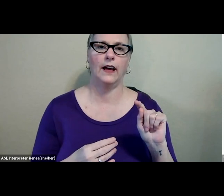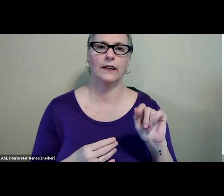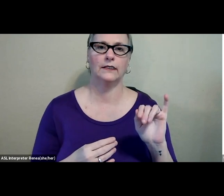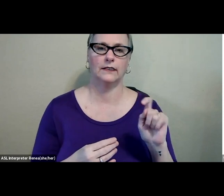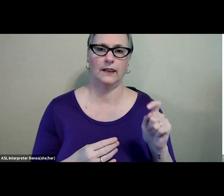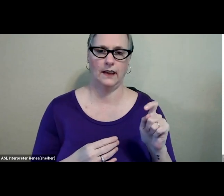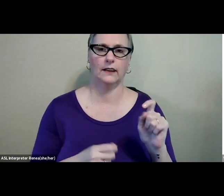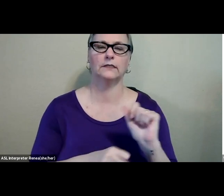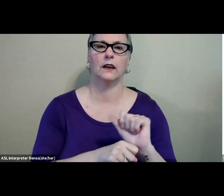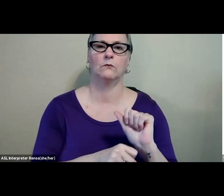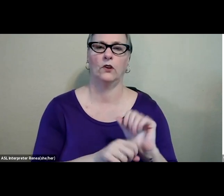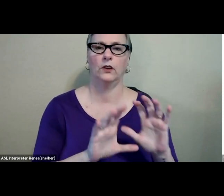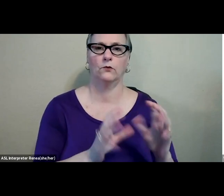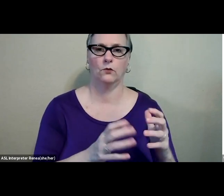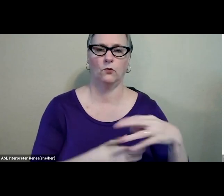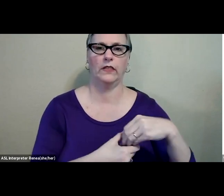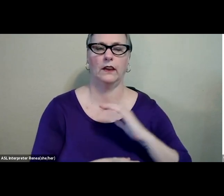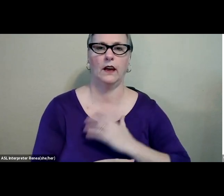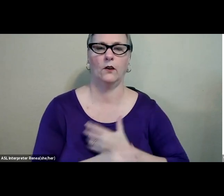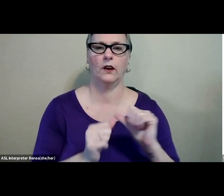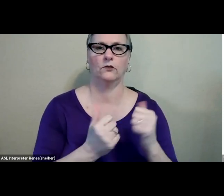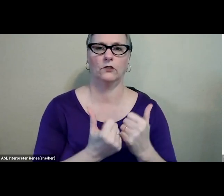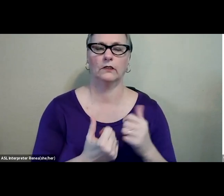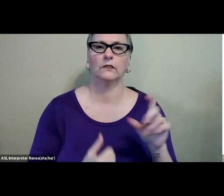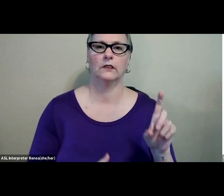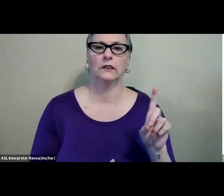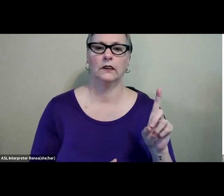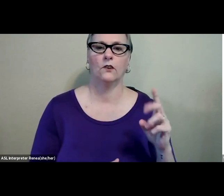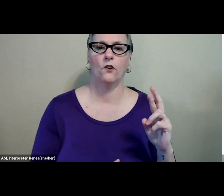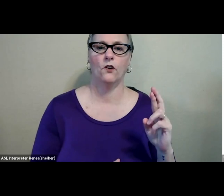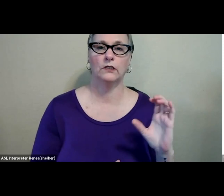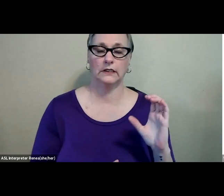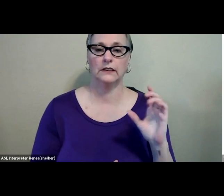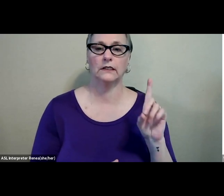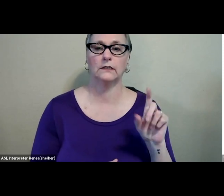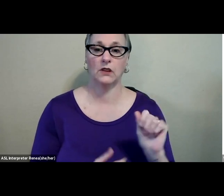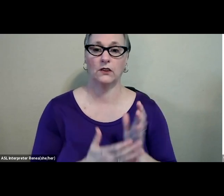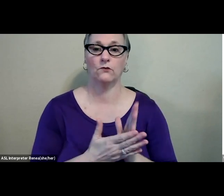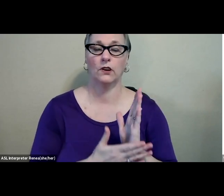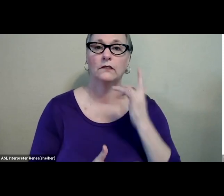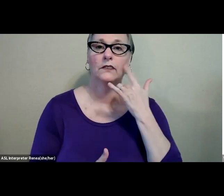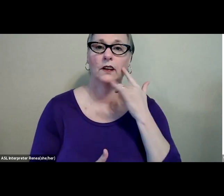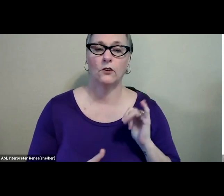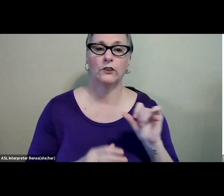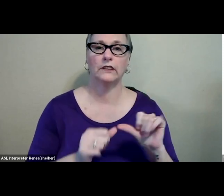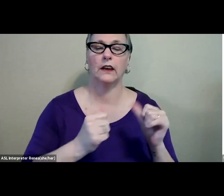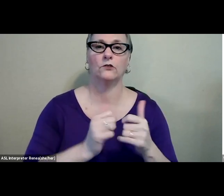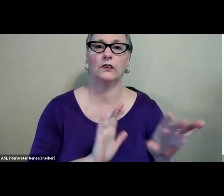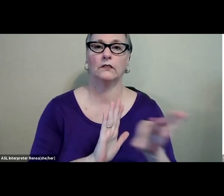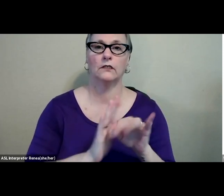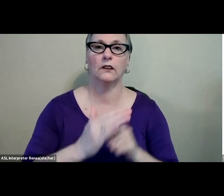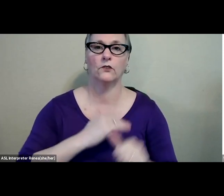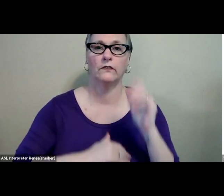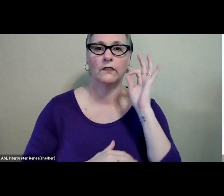disability rights california drc is the agency designated under federal law to